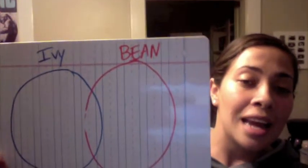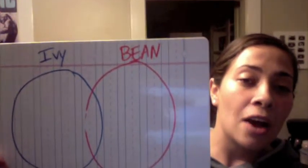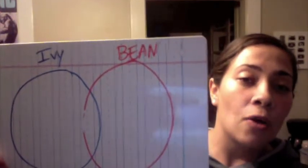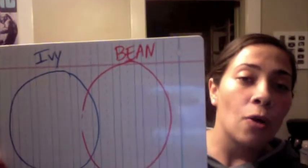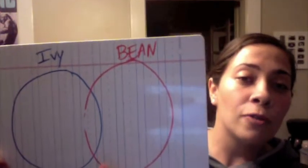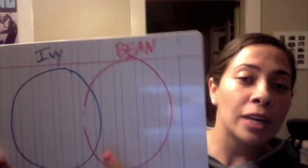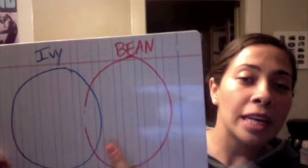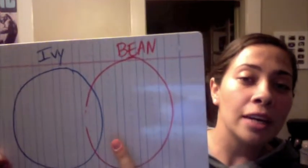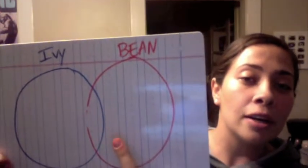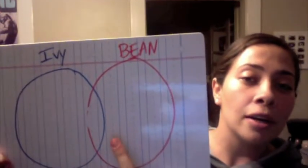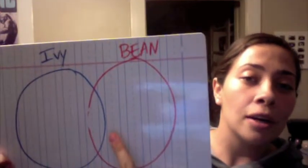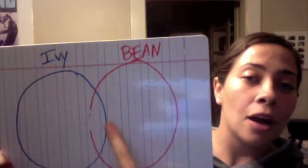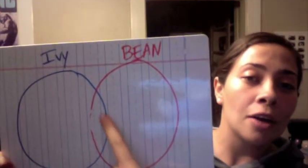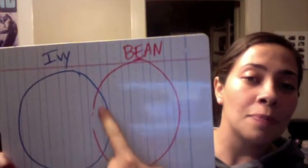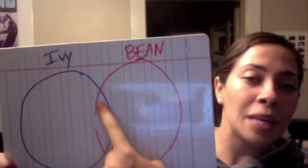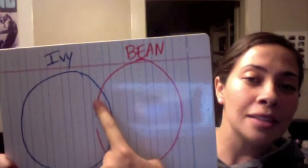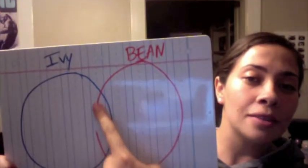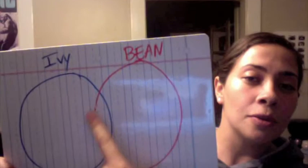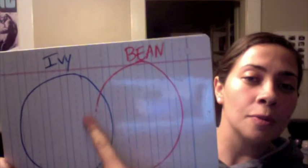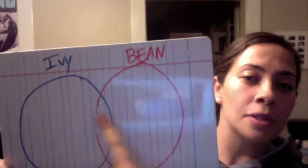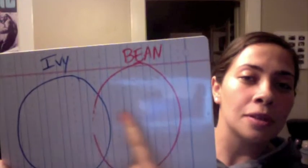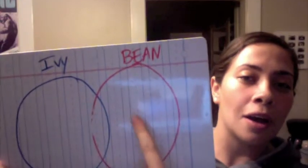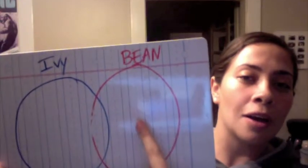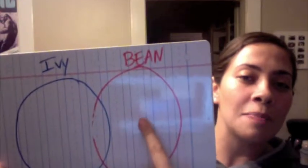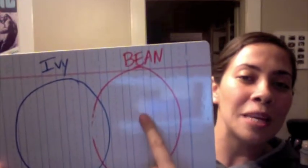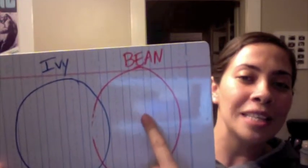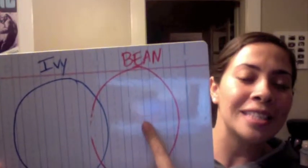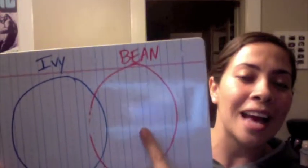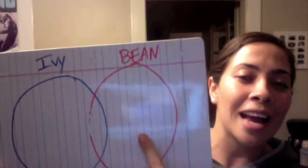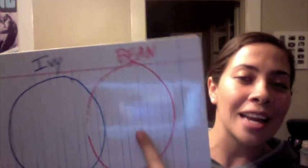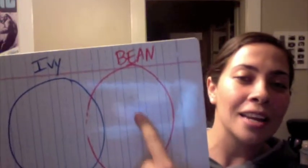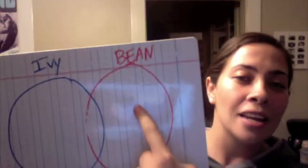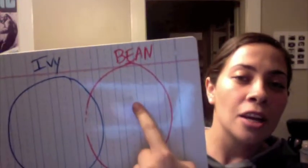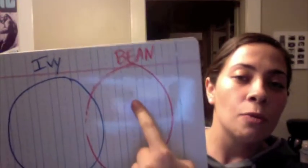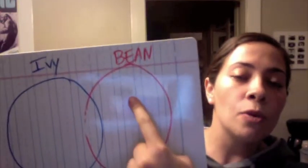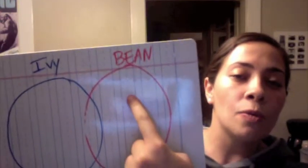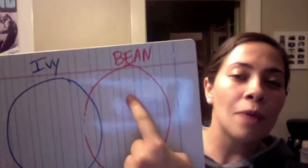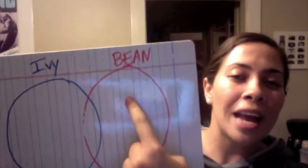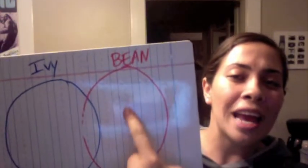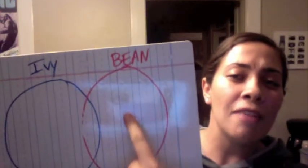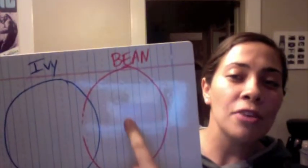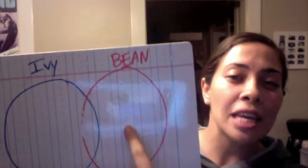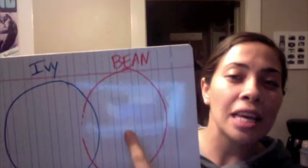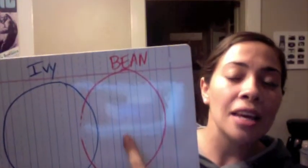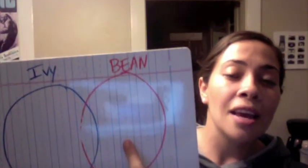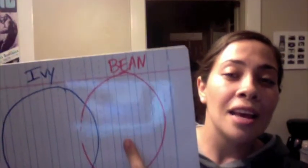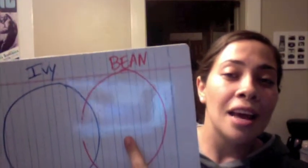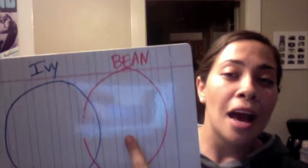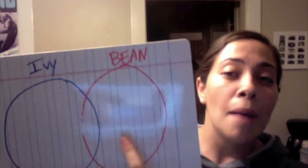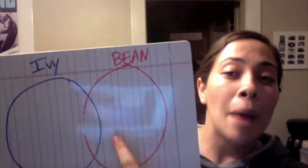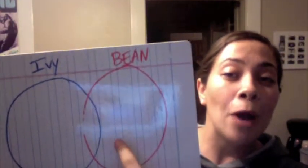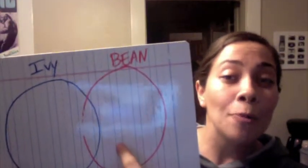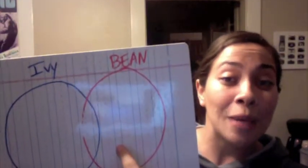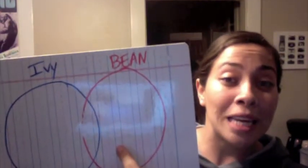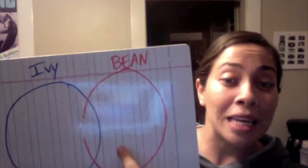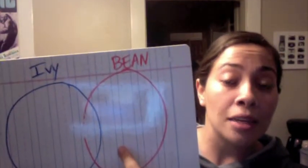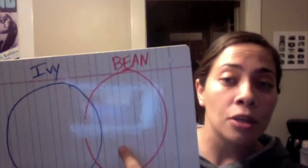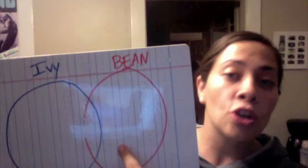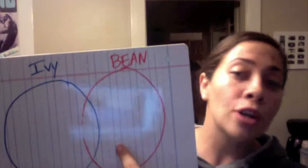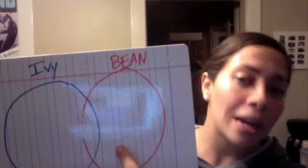Now, over here on Bean's side, we will write everything about Bean, her character, what